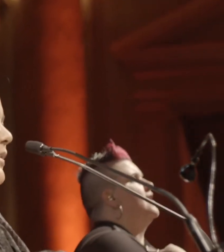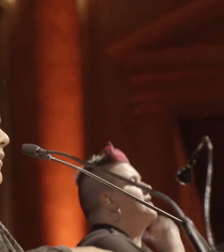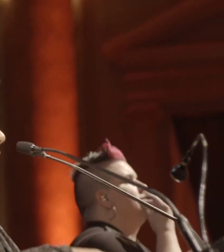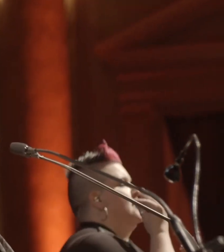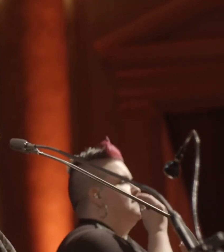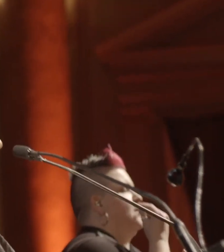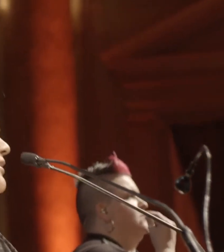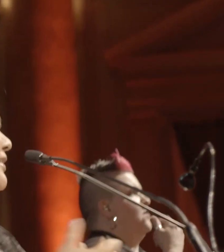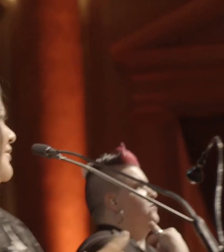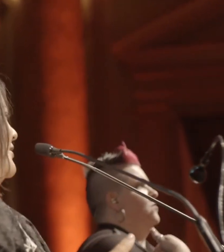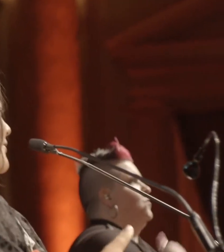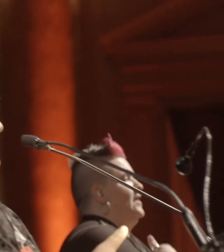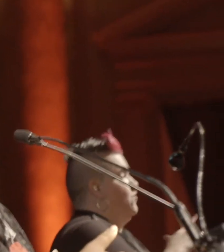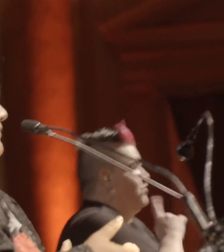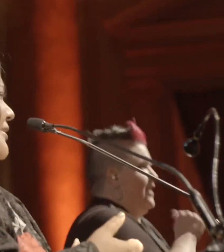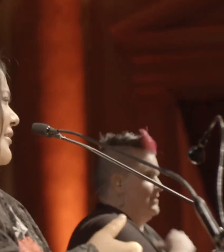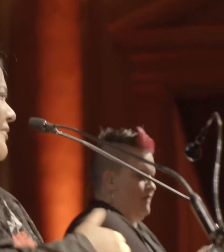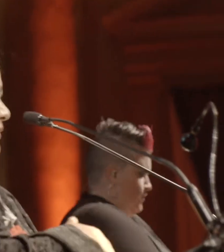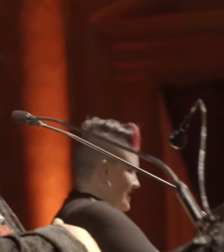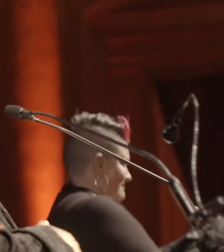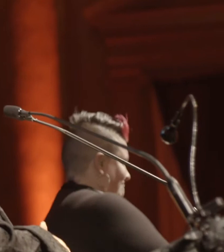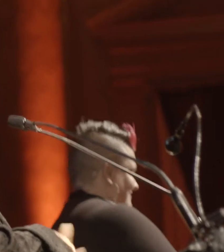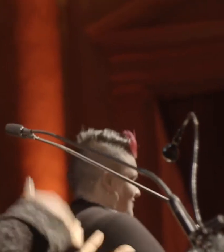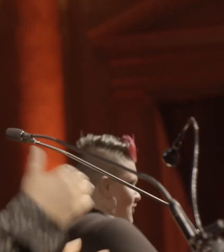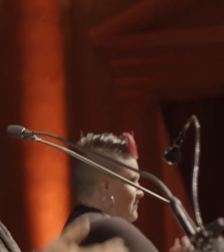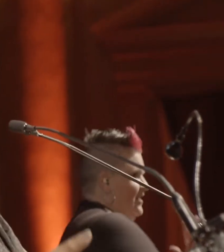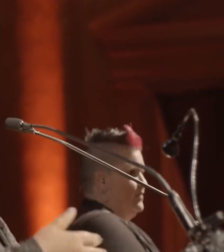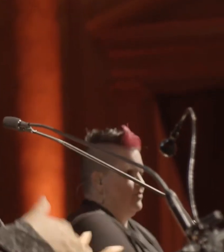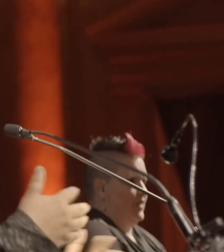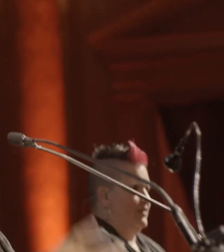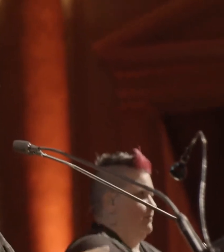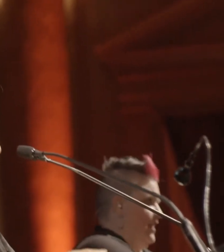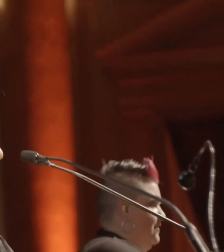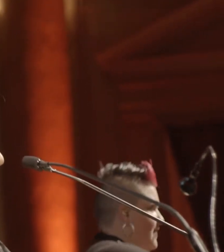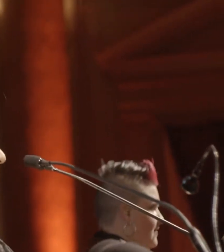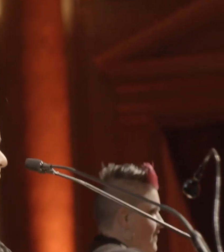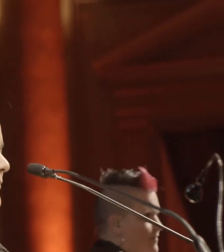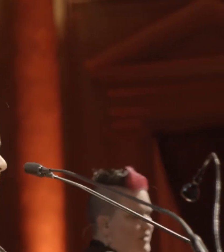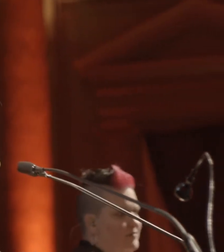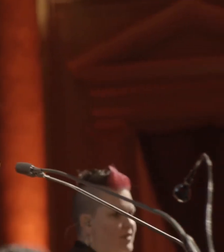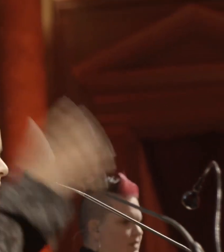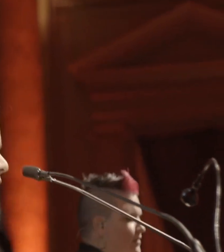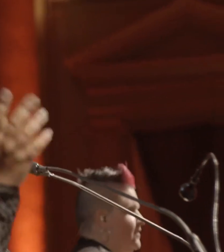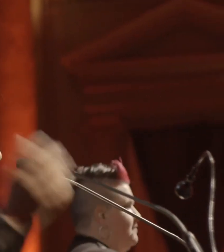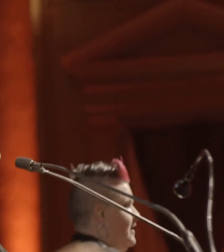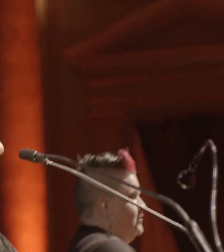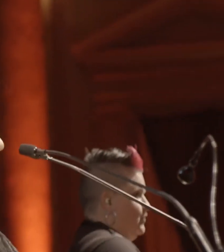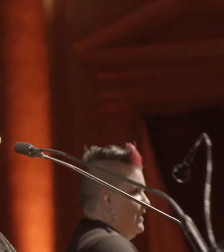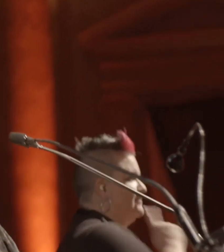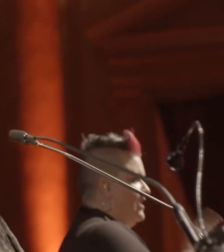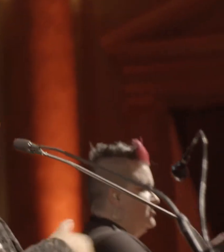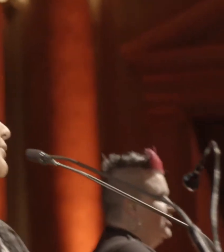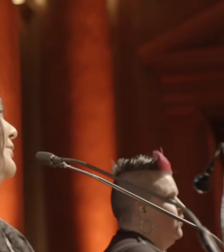how we are arriving. I didn't have anything written. I'm sorry, I've been getting on plane after plane. My suitcase actually